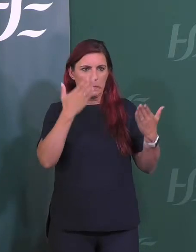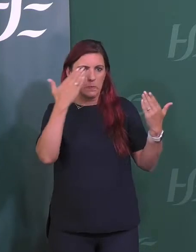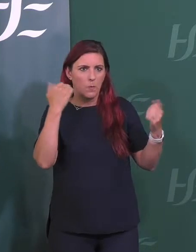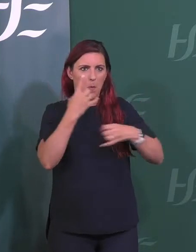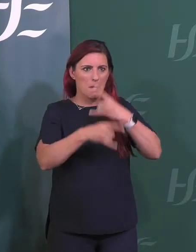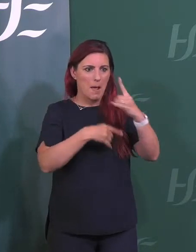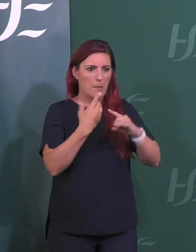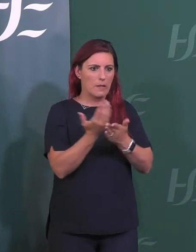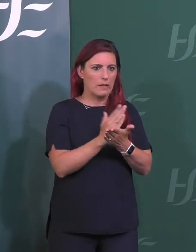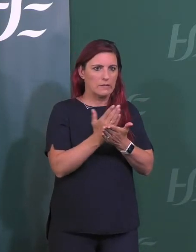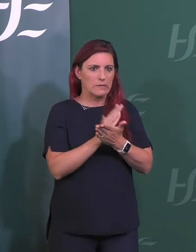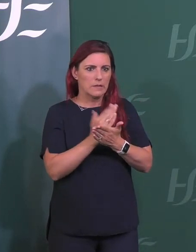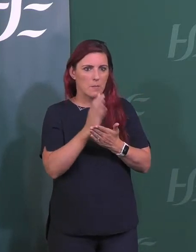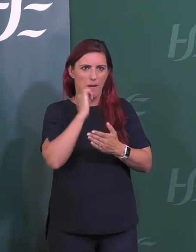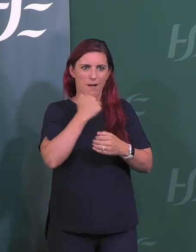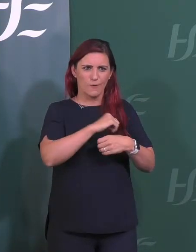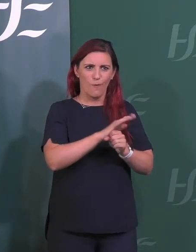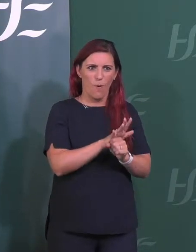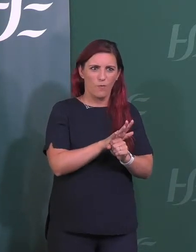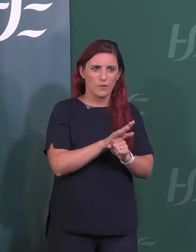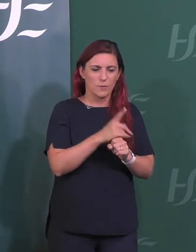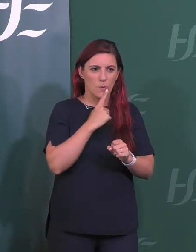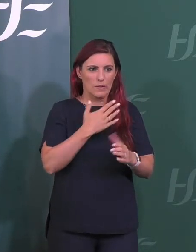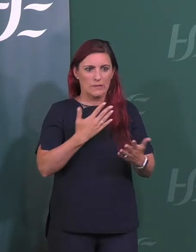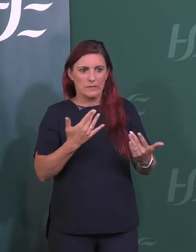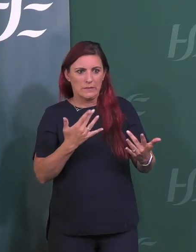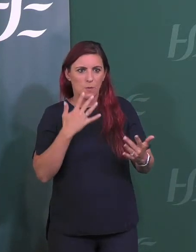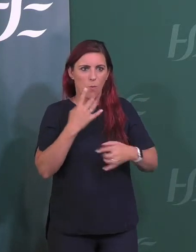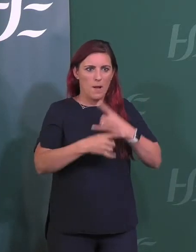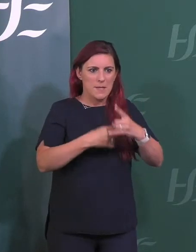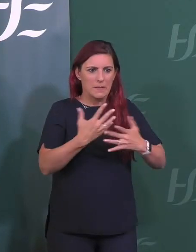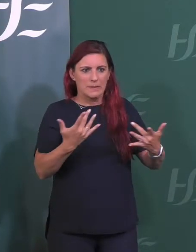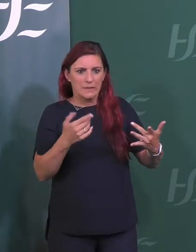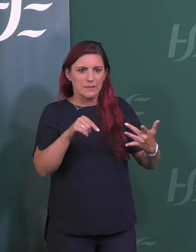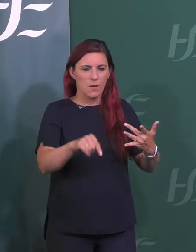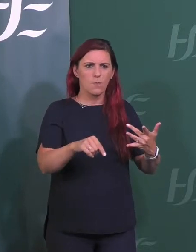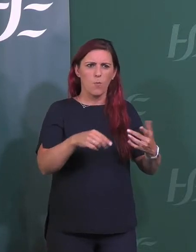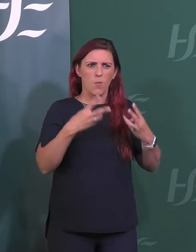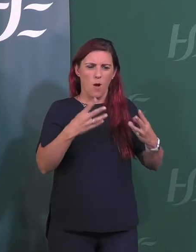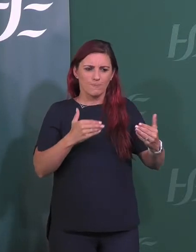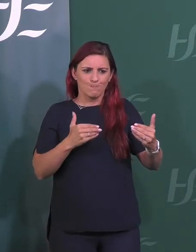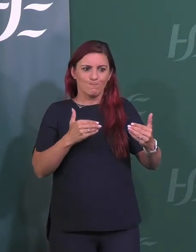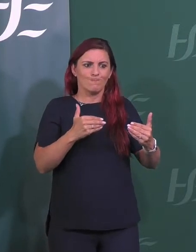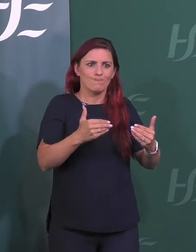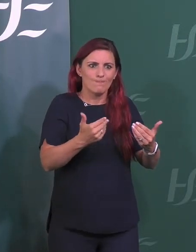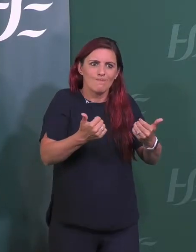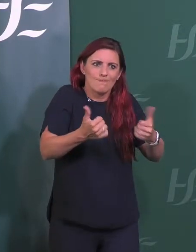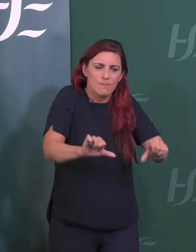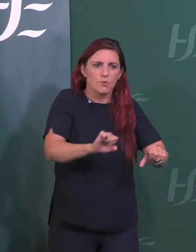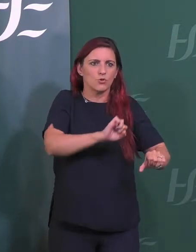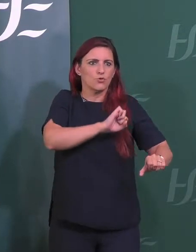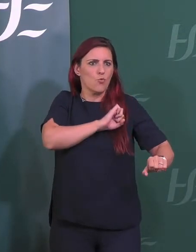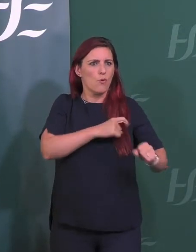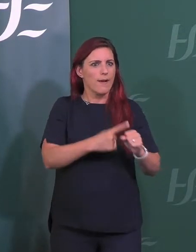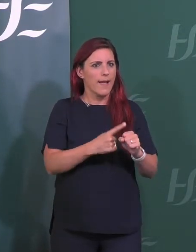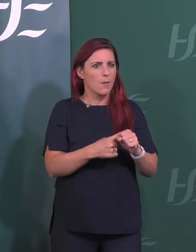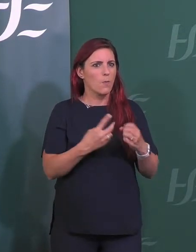unpredictability related to COVID, and we all want to get closer to a space where we have some predictability back in our